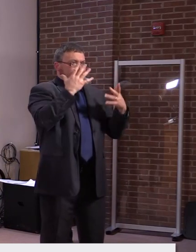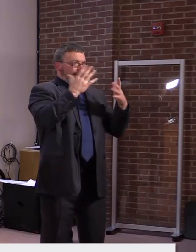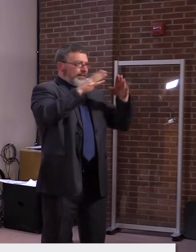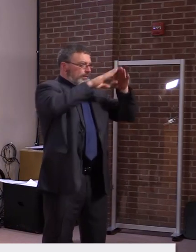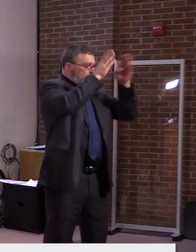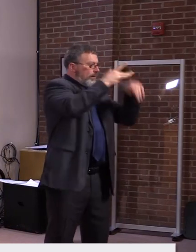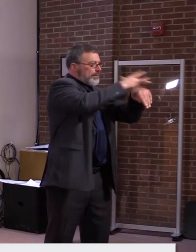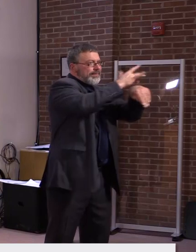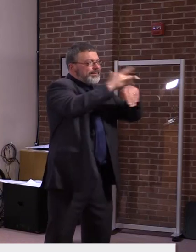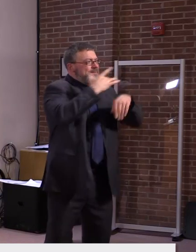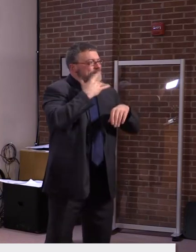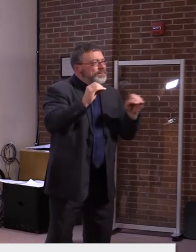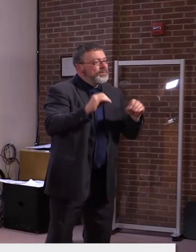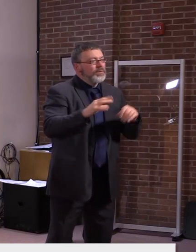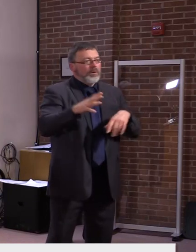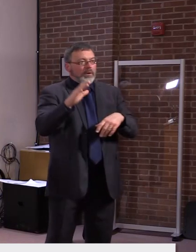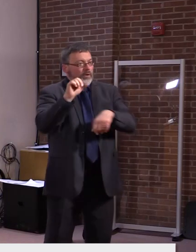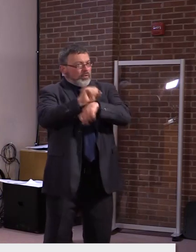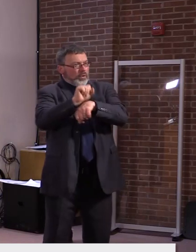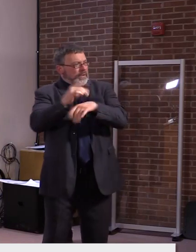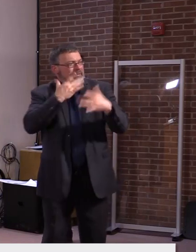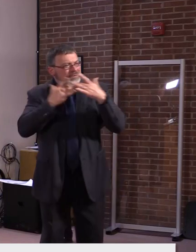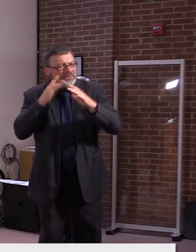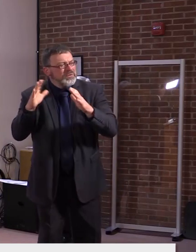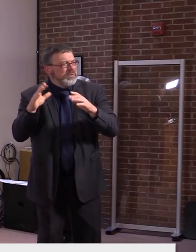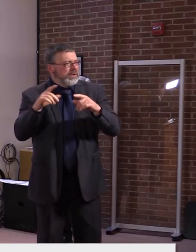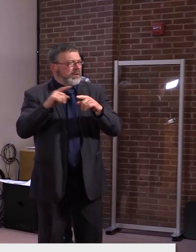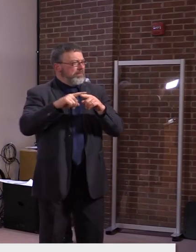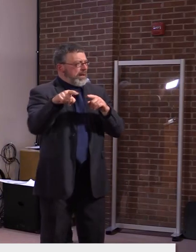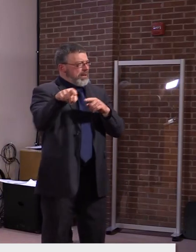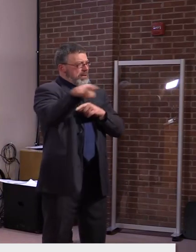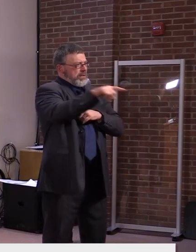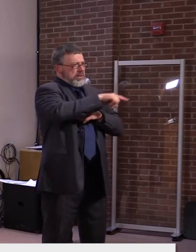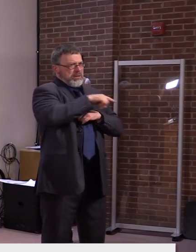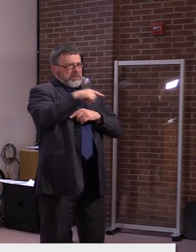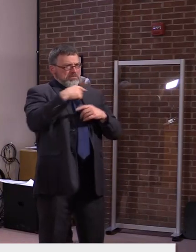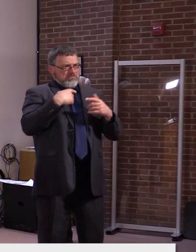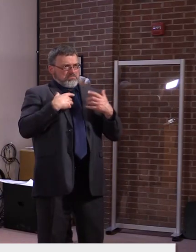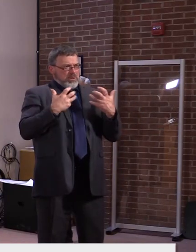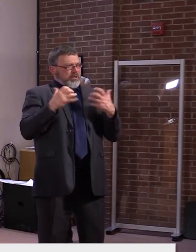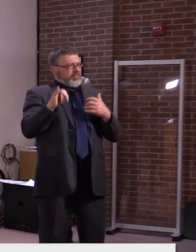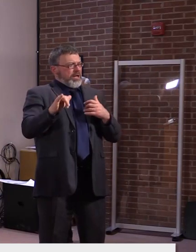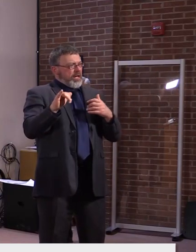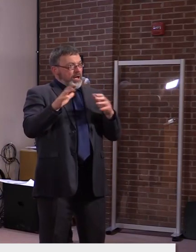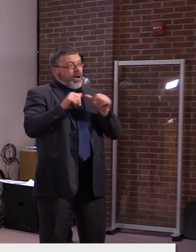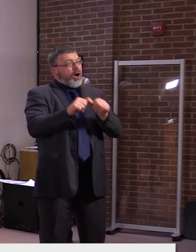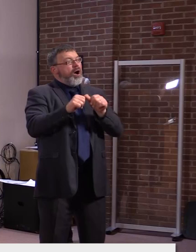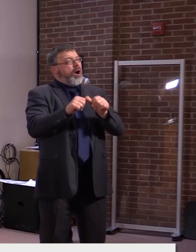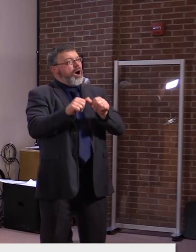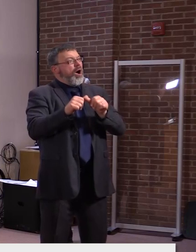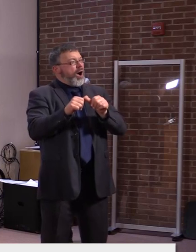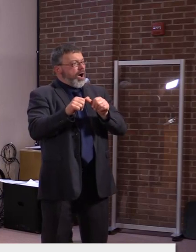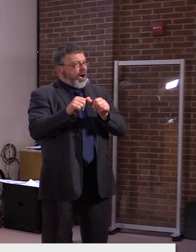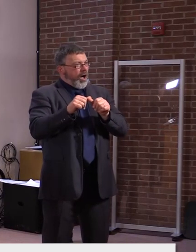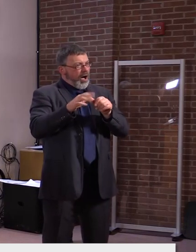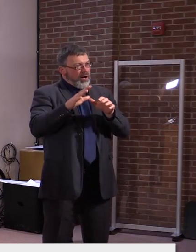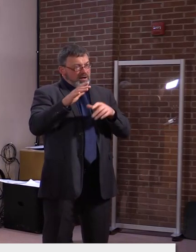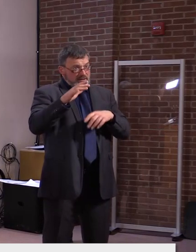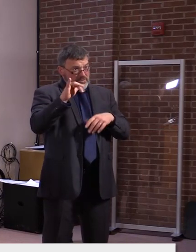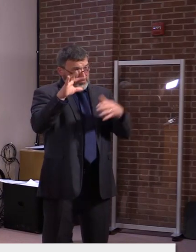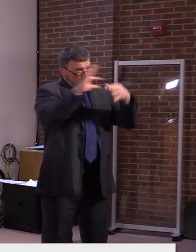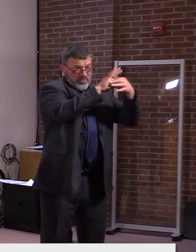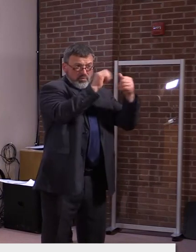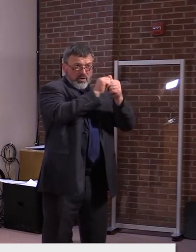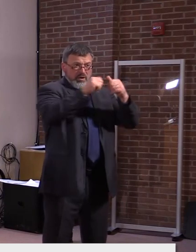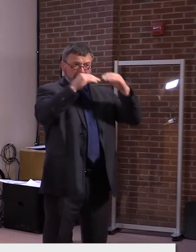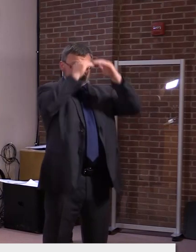climate change mitigation? I mean, is that what we want to do, be in a constant state of emergency? We have to deal